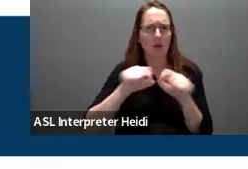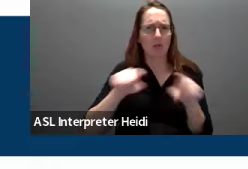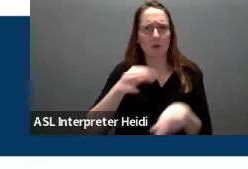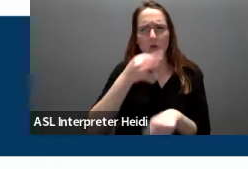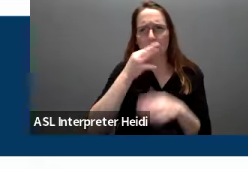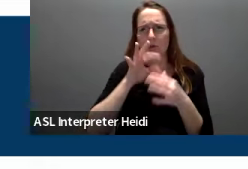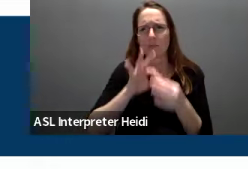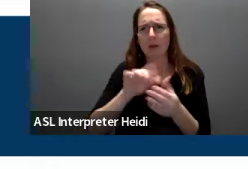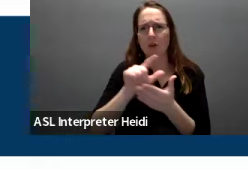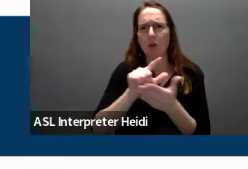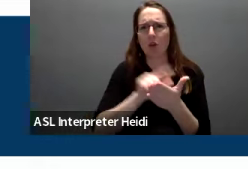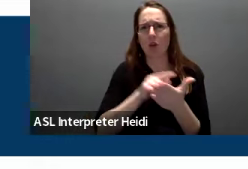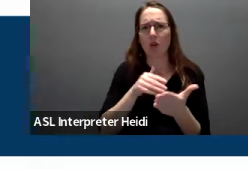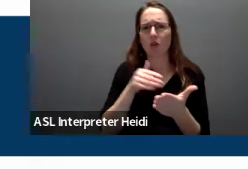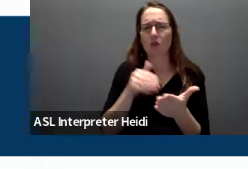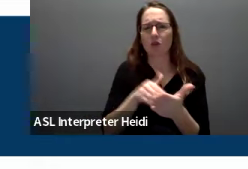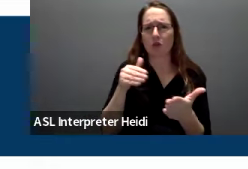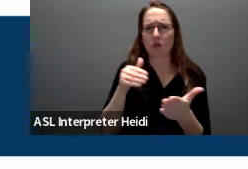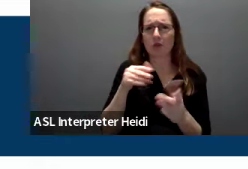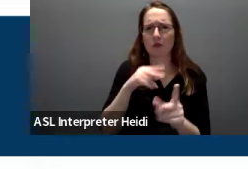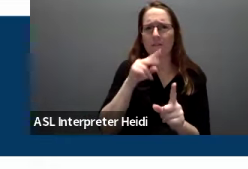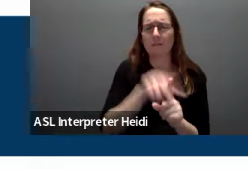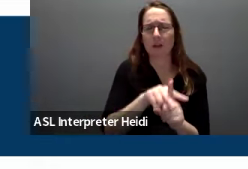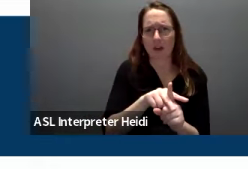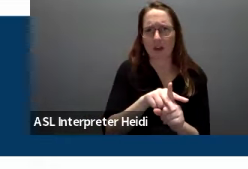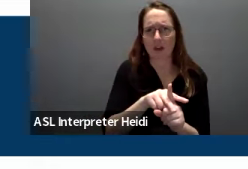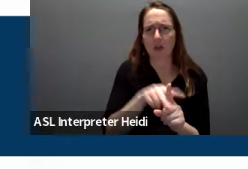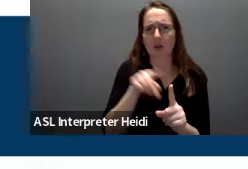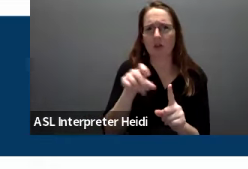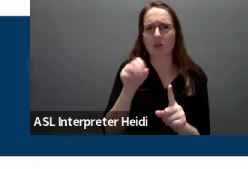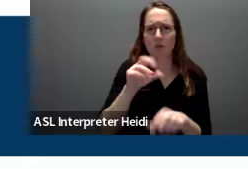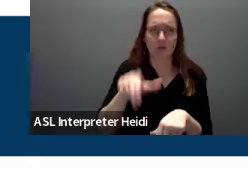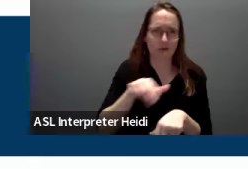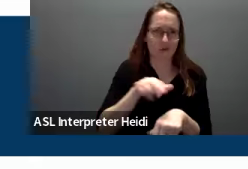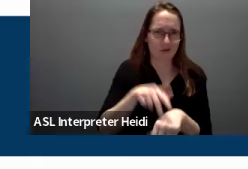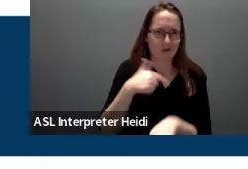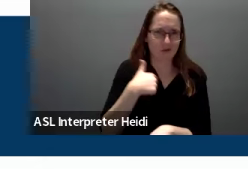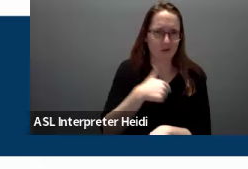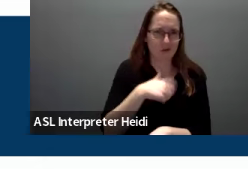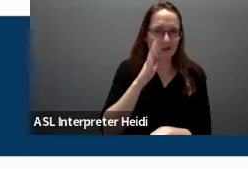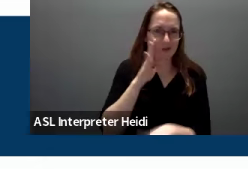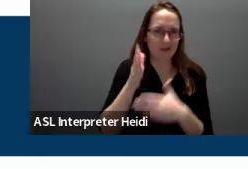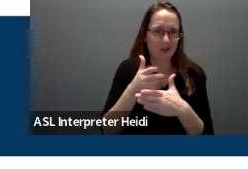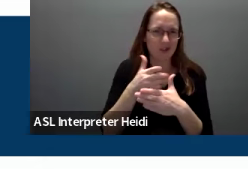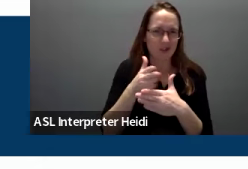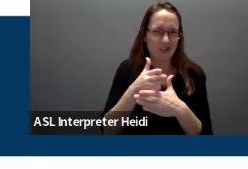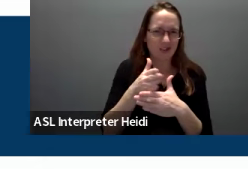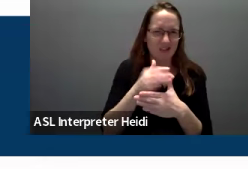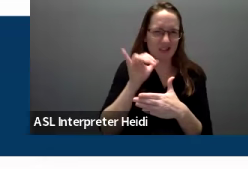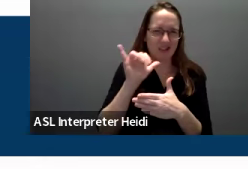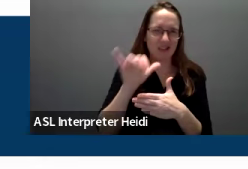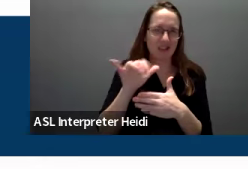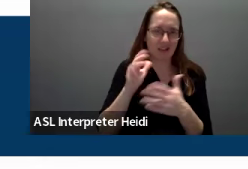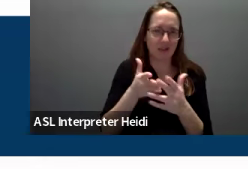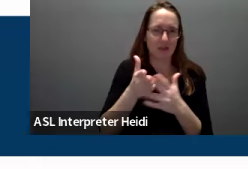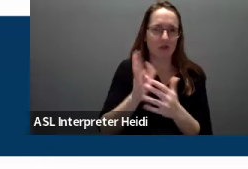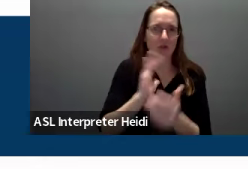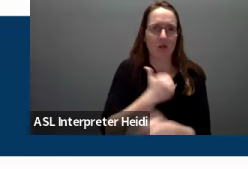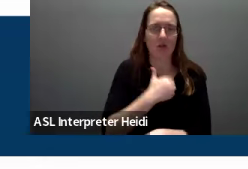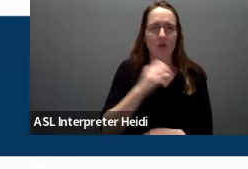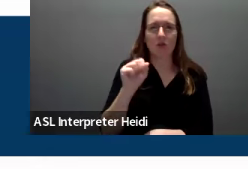the lawsuits filed. So of course we'll be sharing that out through our social